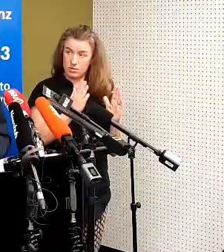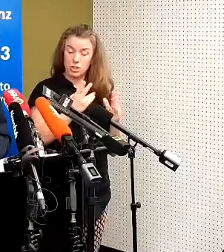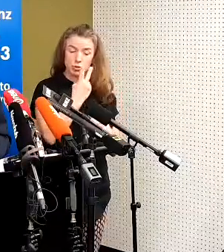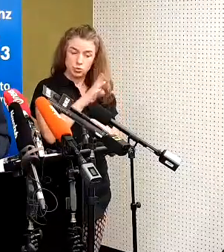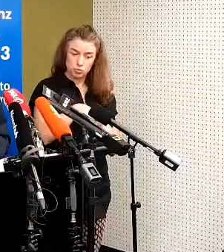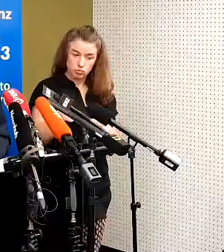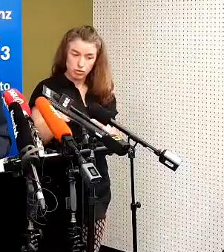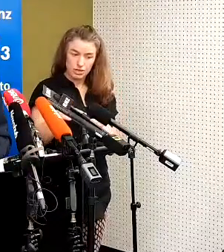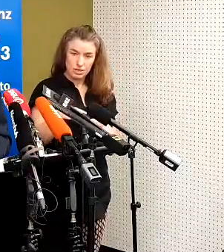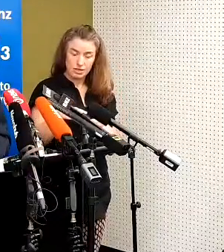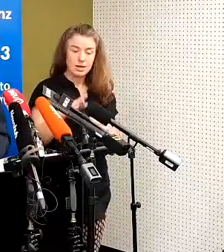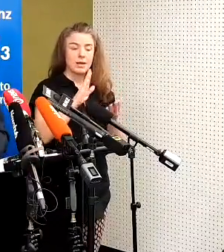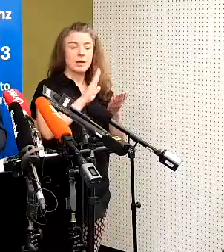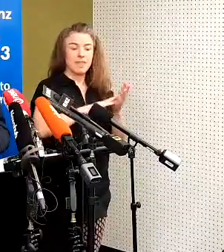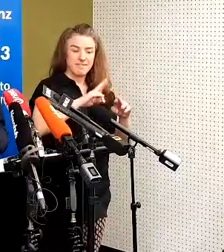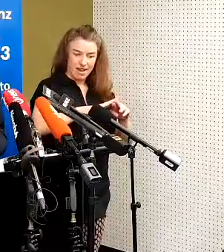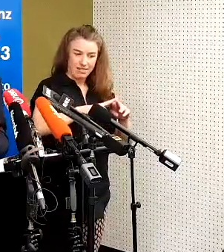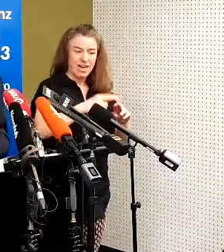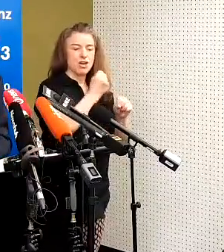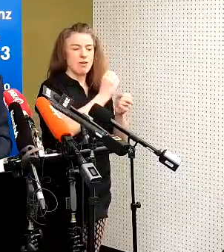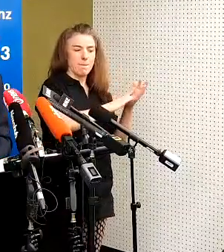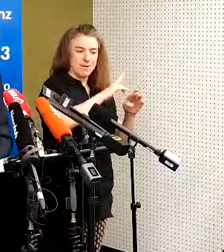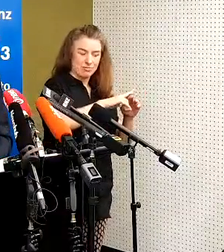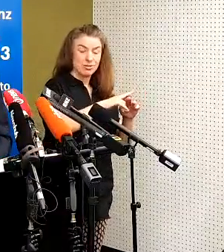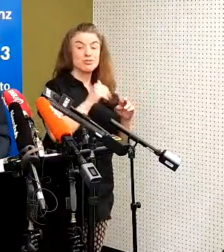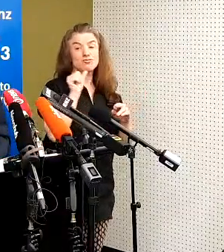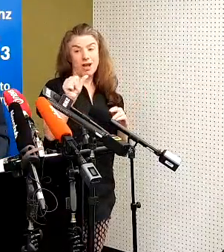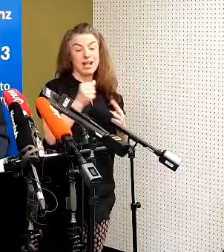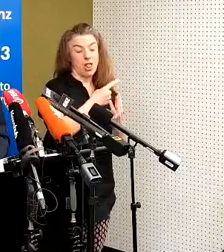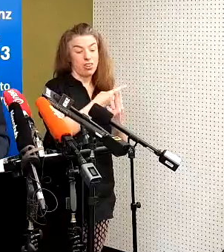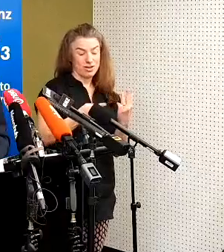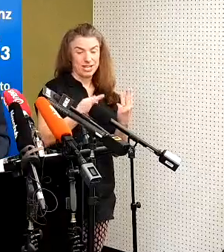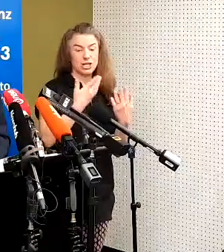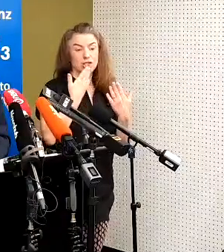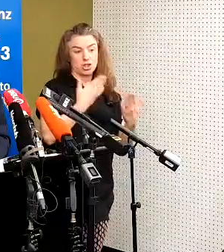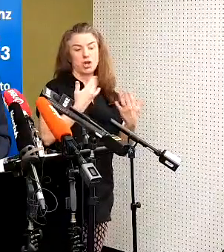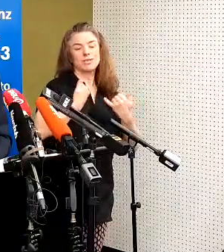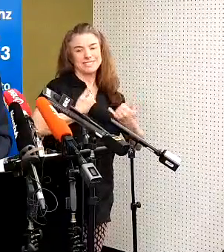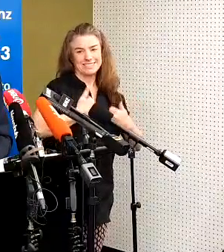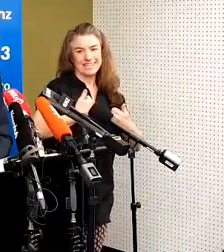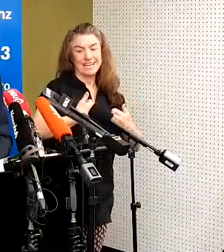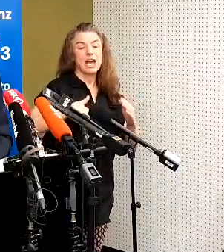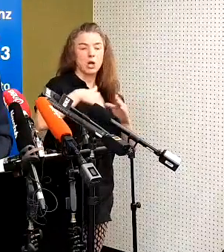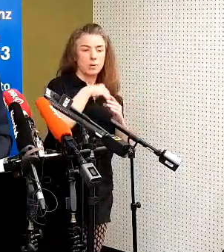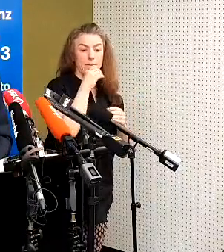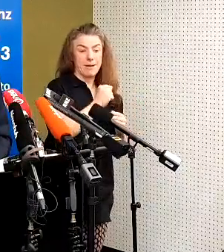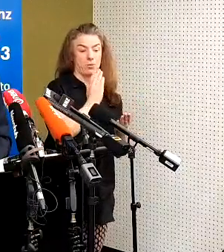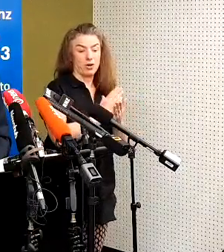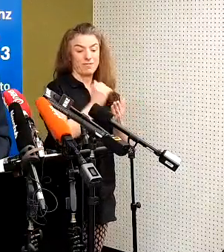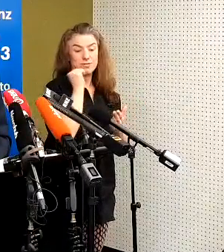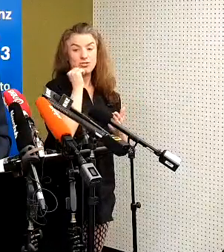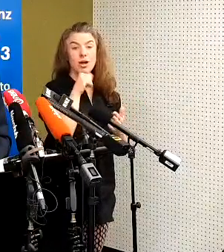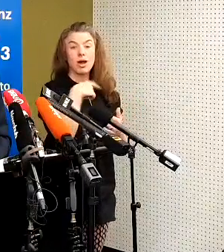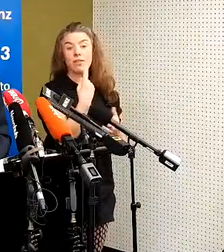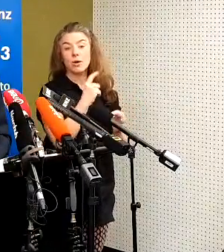2 children. Correct. Okay. And so a total of 3 who had symptoms. Okay. Yes, including the case. Thank you. Yes. Was there